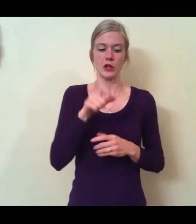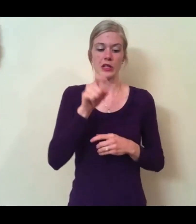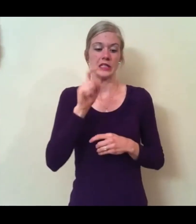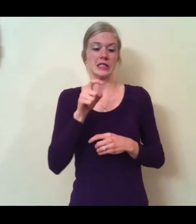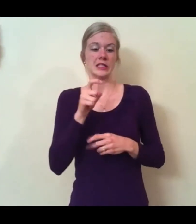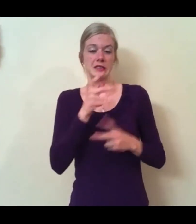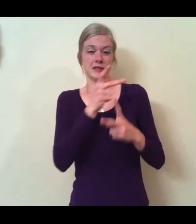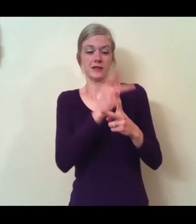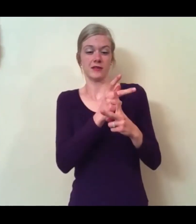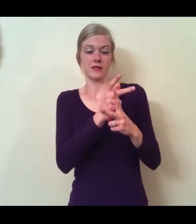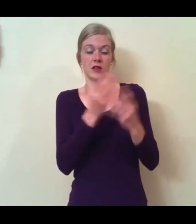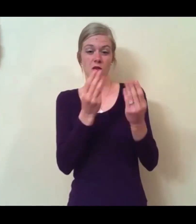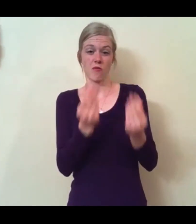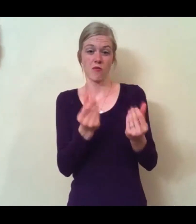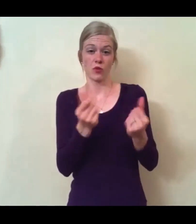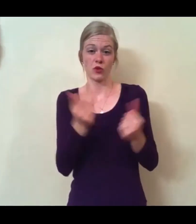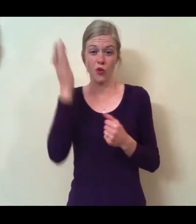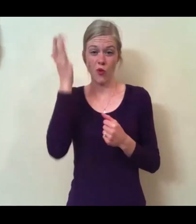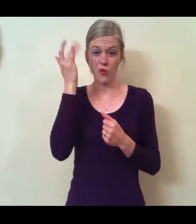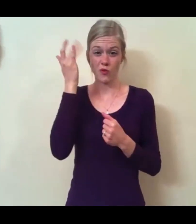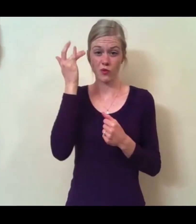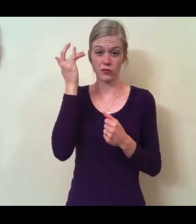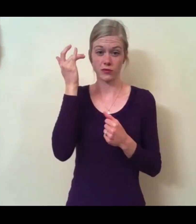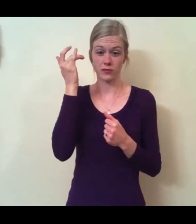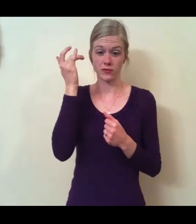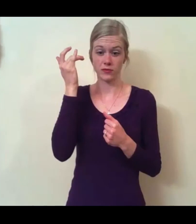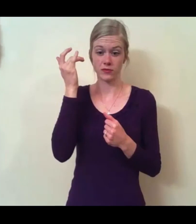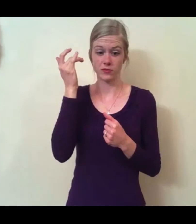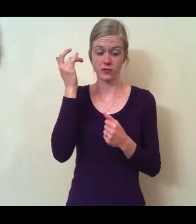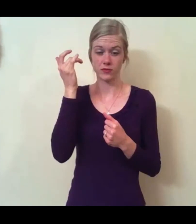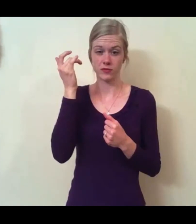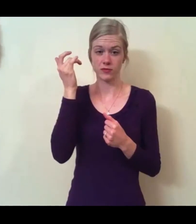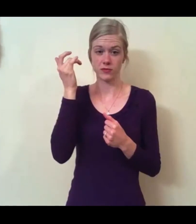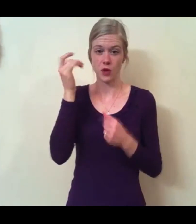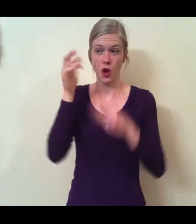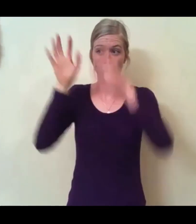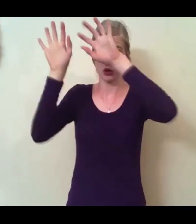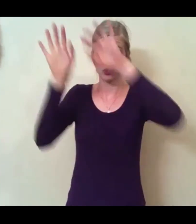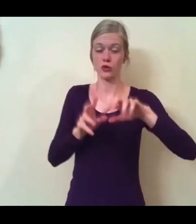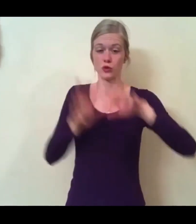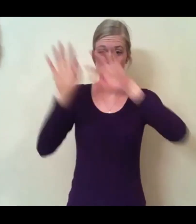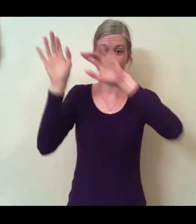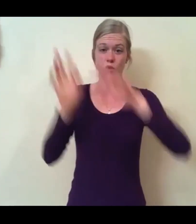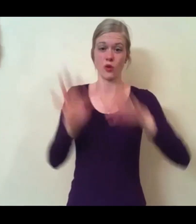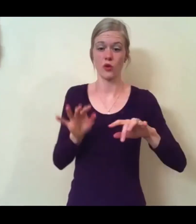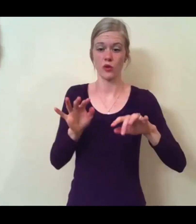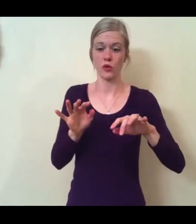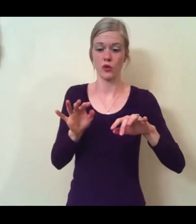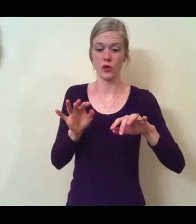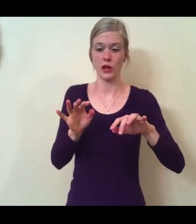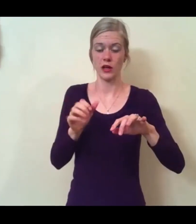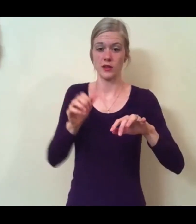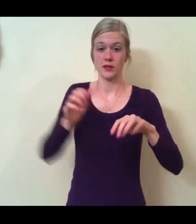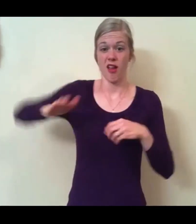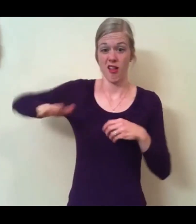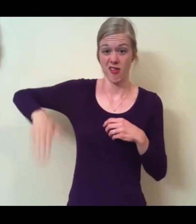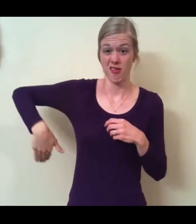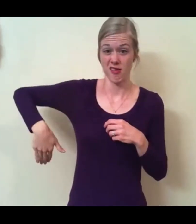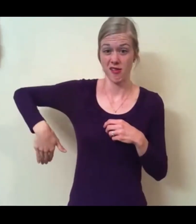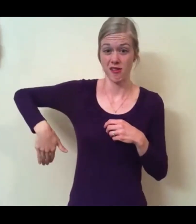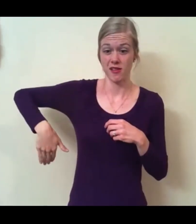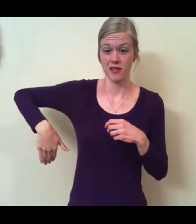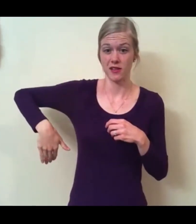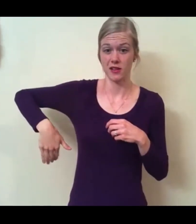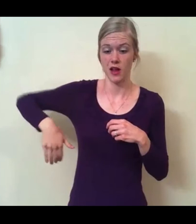coming, then you need to water this spot occasionally to keep it from drying out. If you're planting